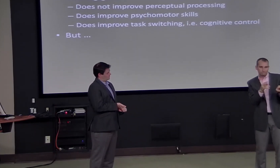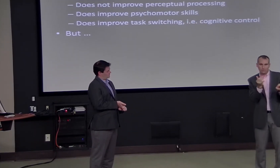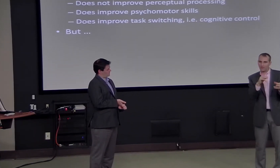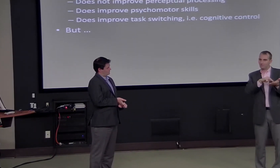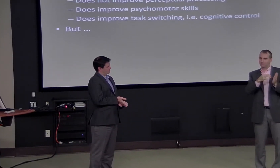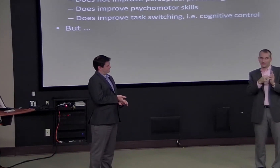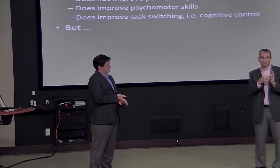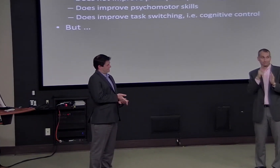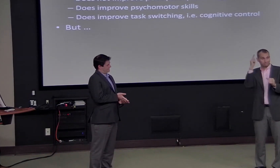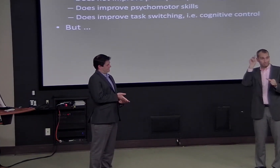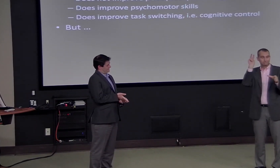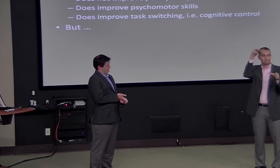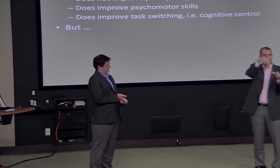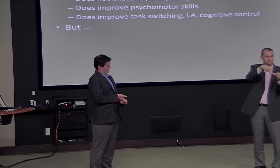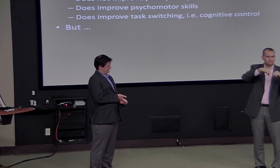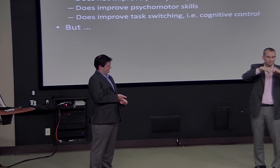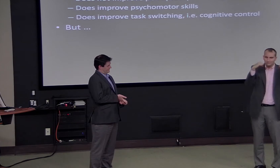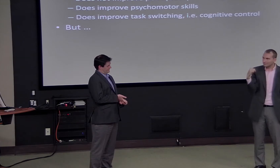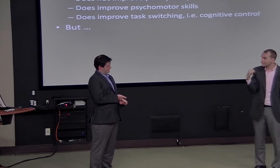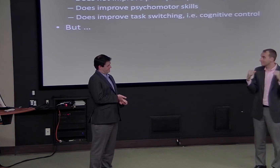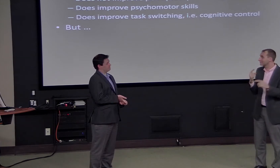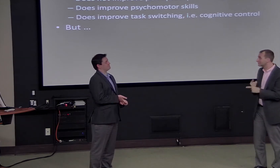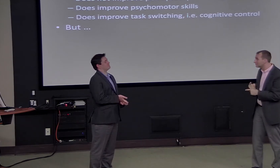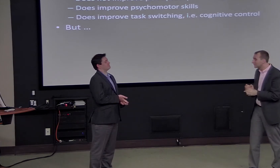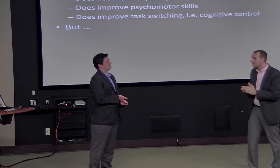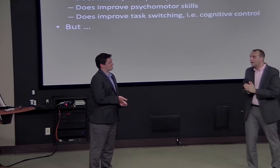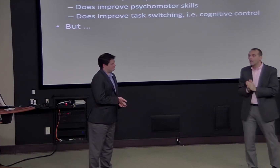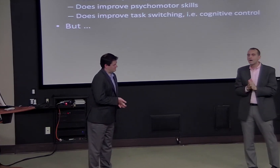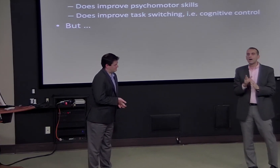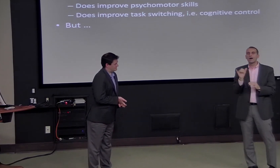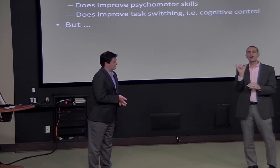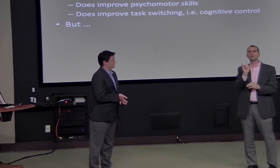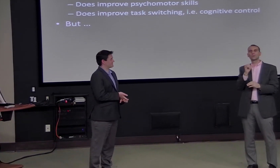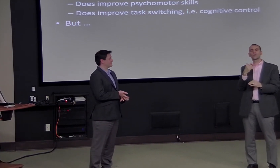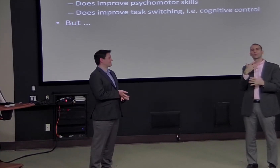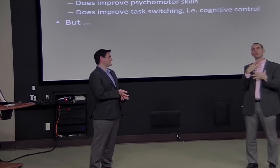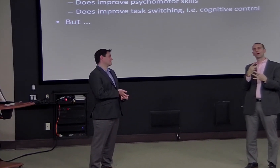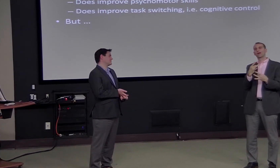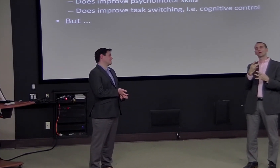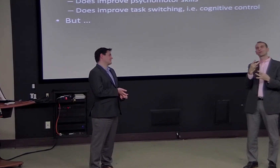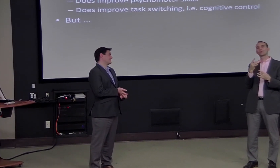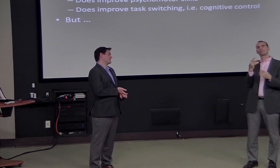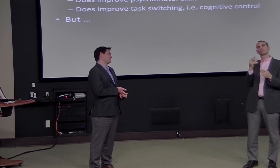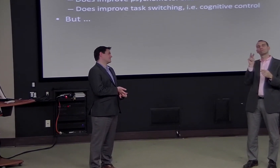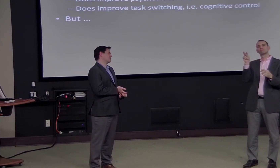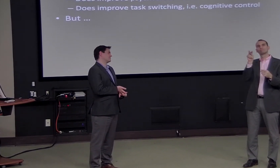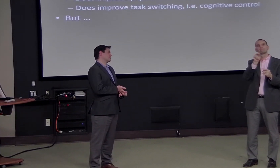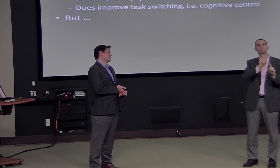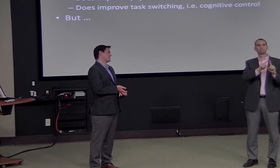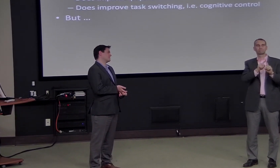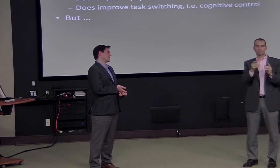focuses on this type of research and what it means, and really taking a look at the cognitive process. But I also like to